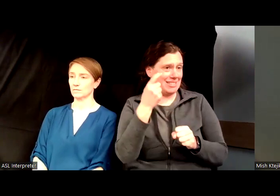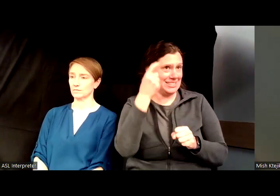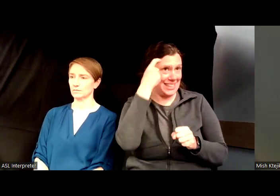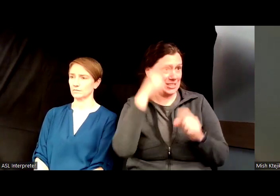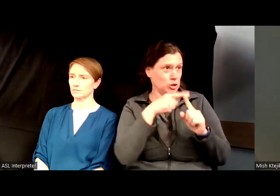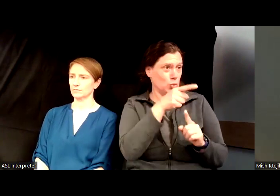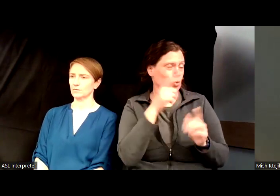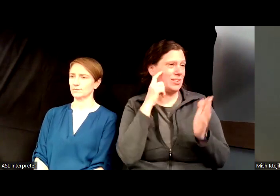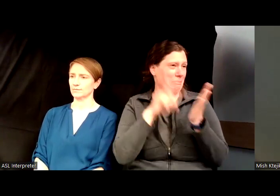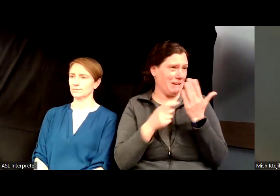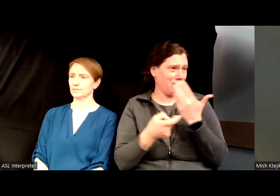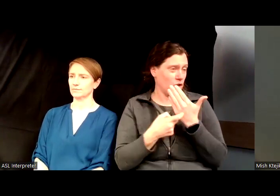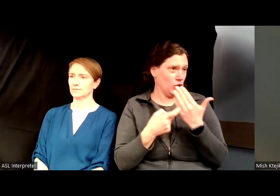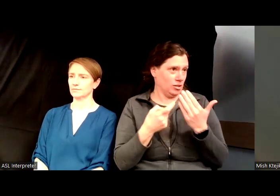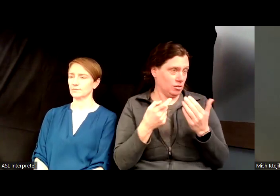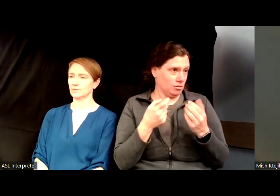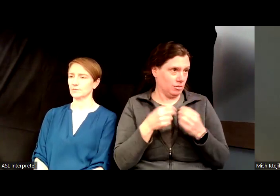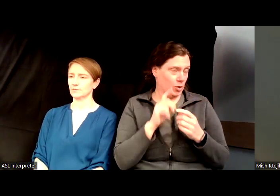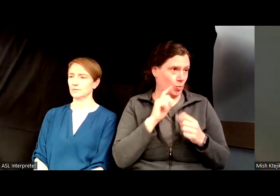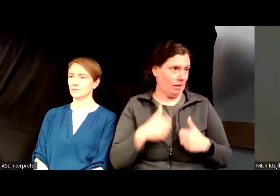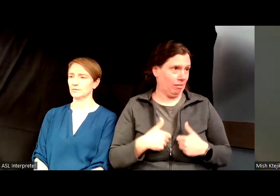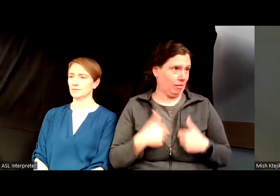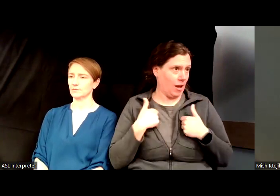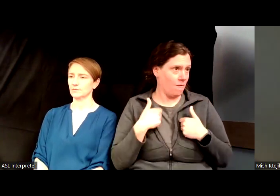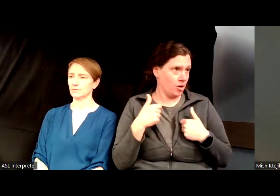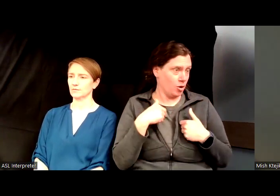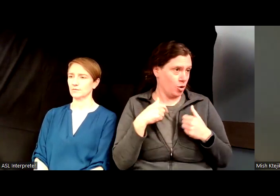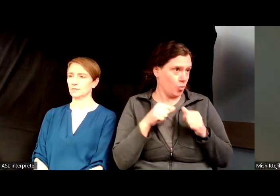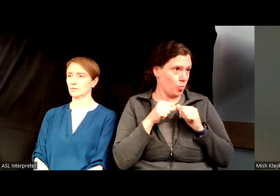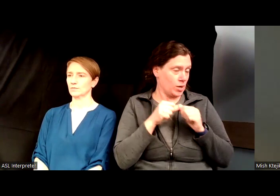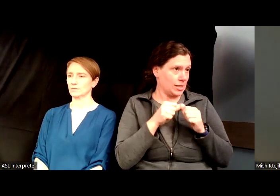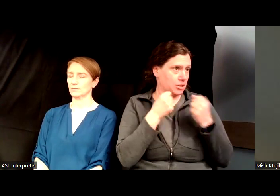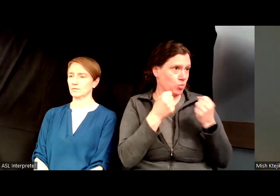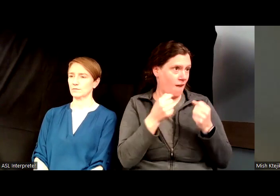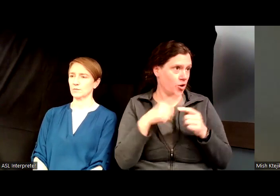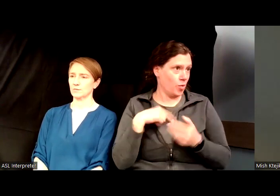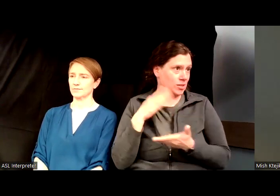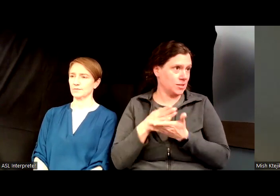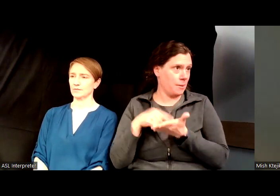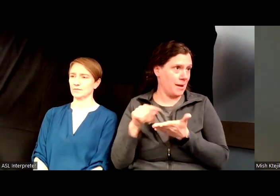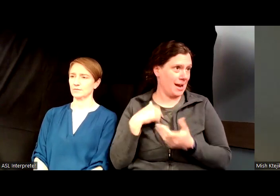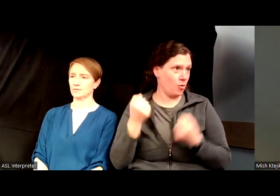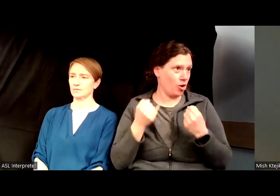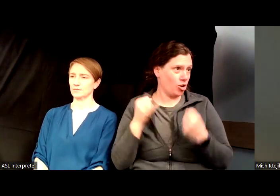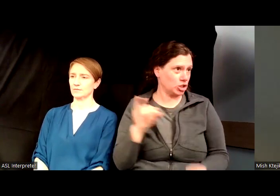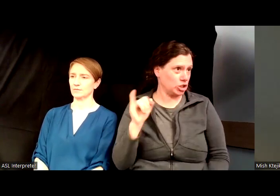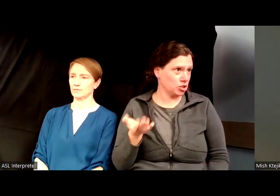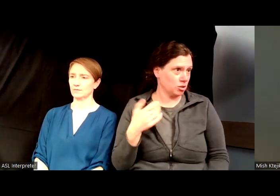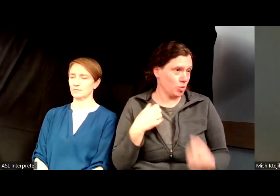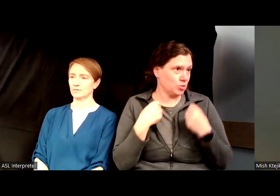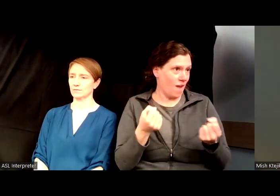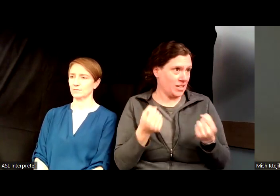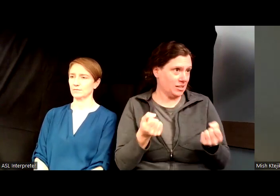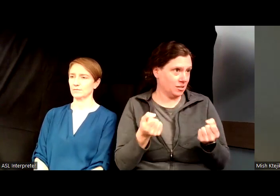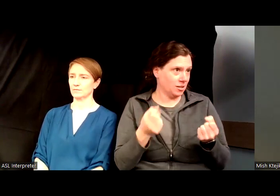I don't know if this makes sense to you, but the metaphor, thinking about life, like